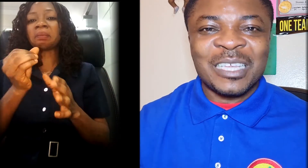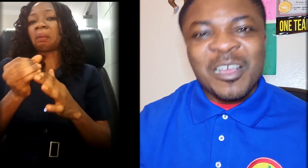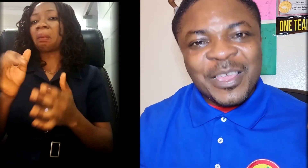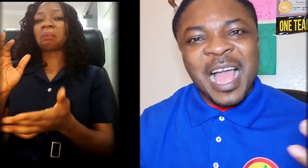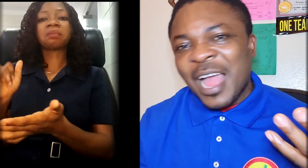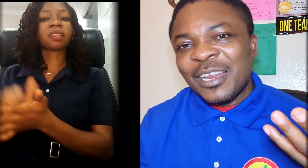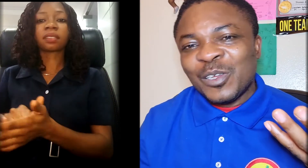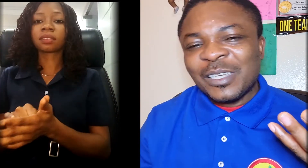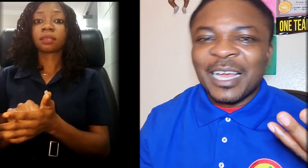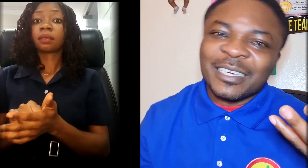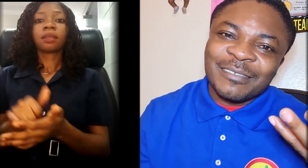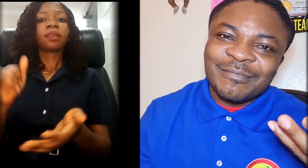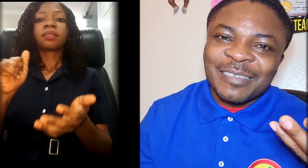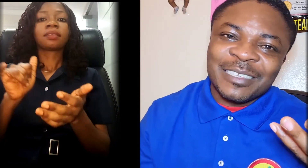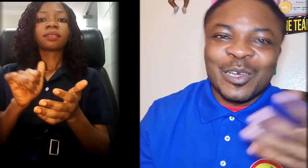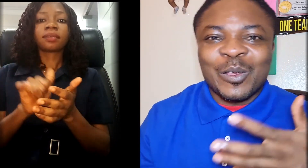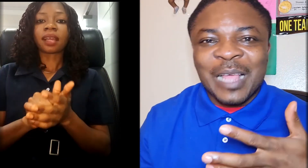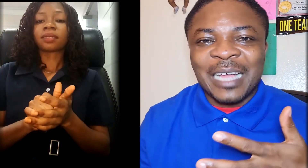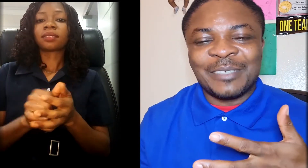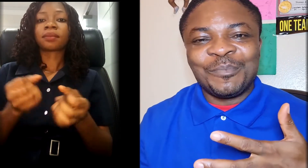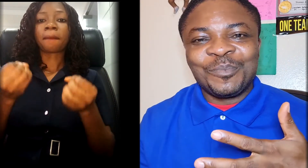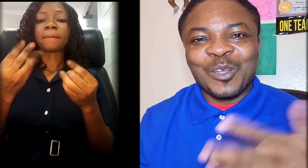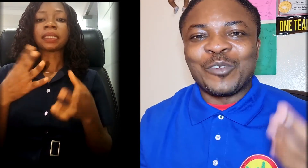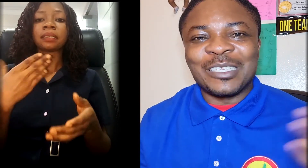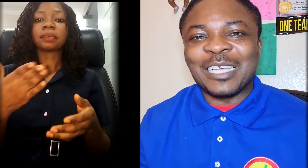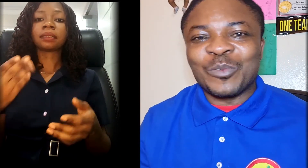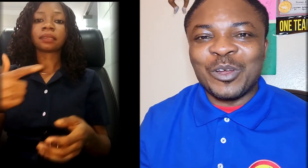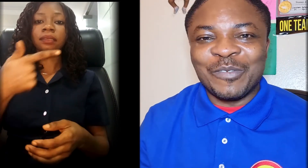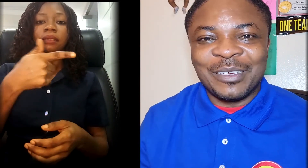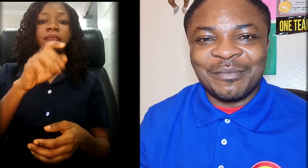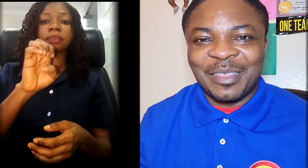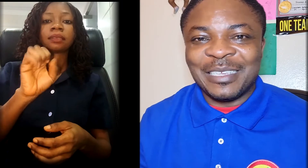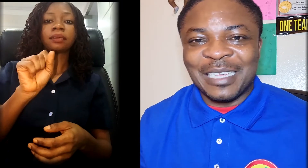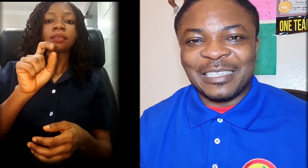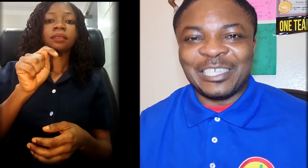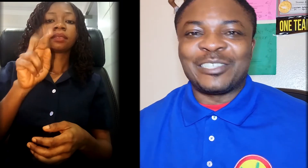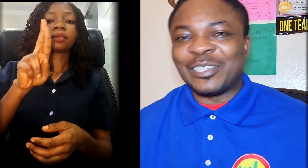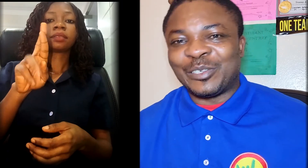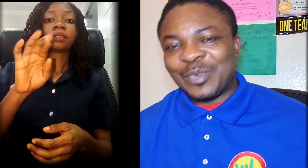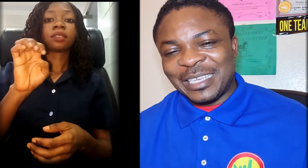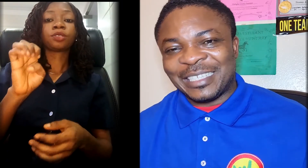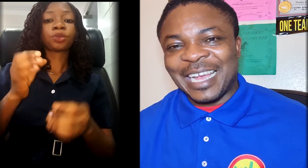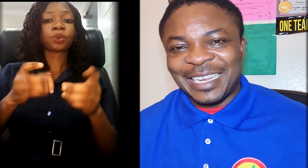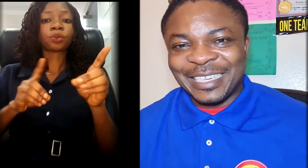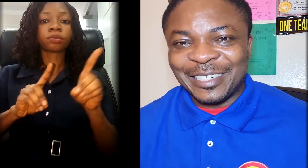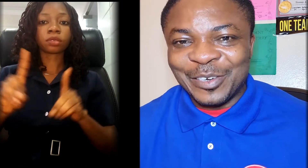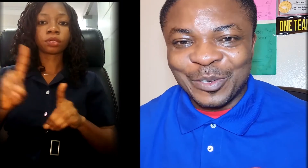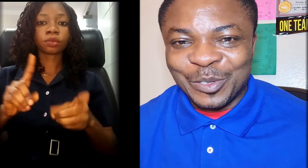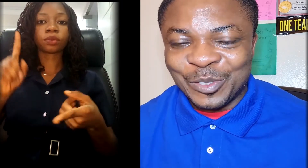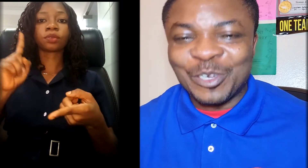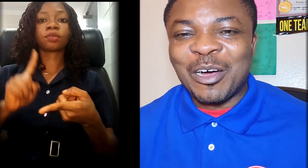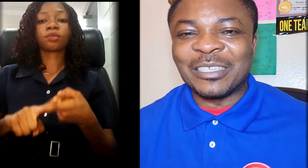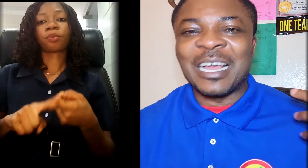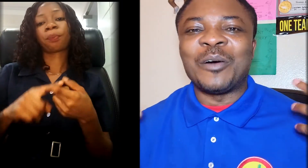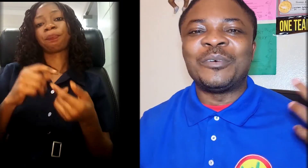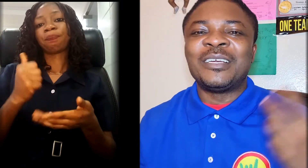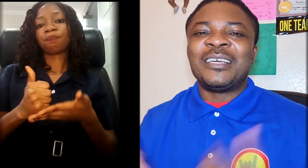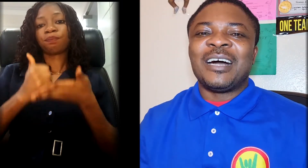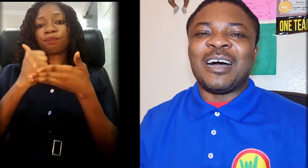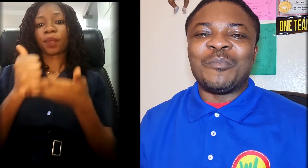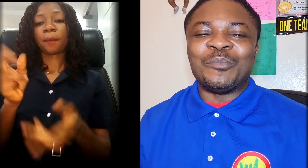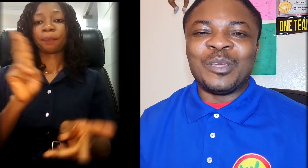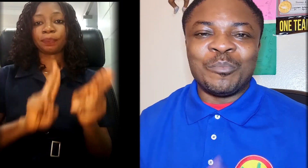trying to say, oh yeah, it looks like this or that. Of course, that's one of the things that gestures do in signing, to show us